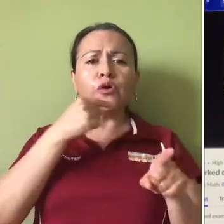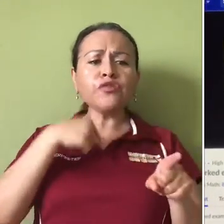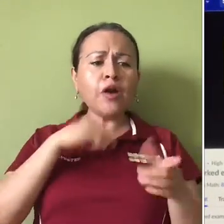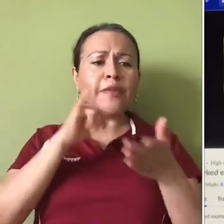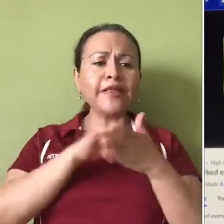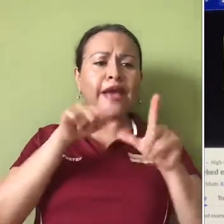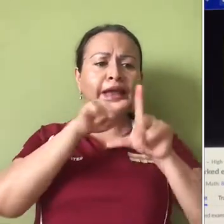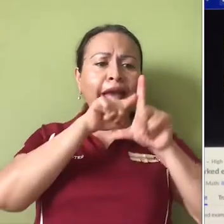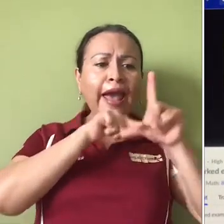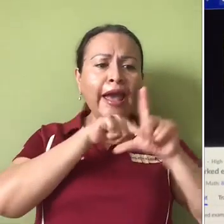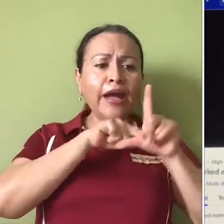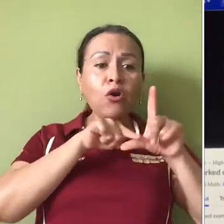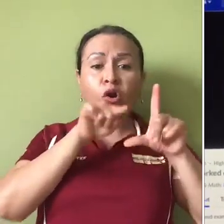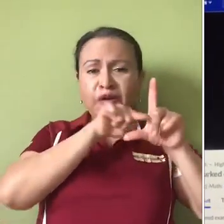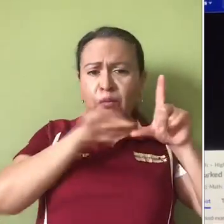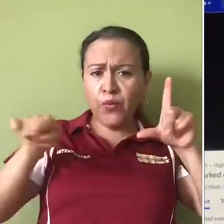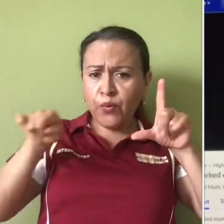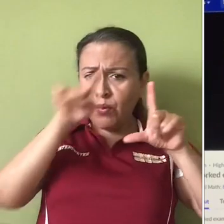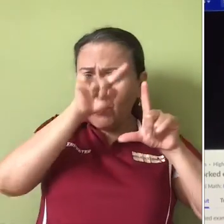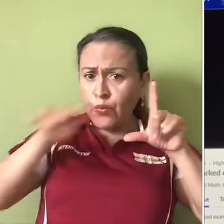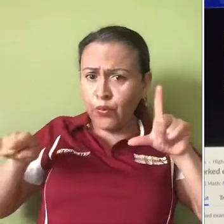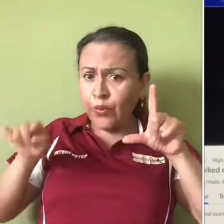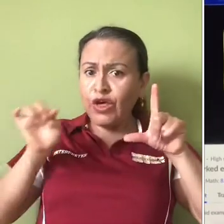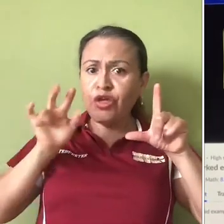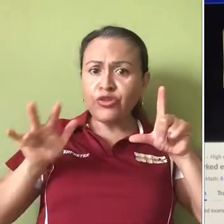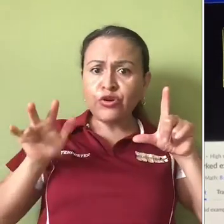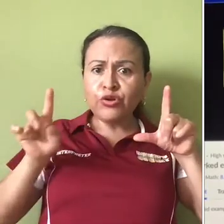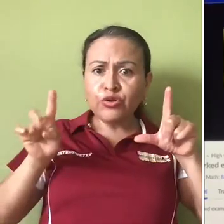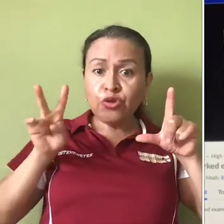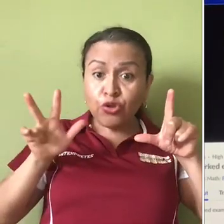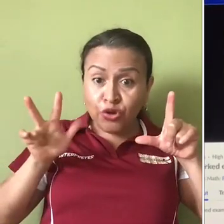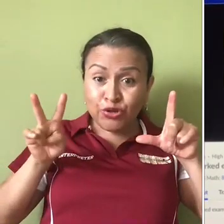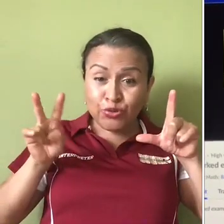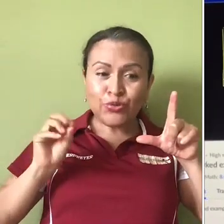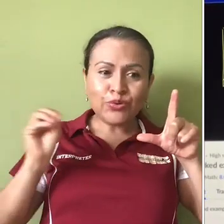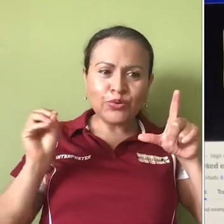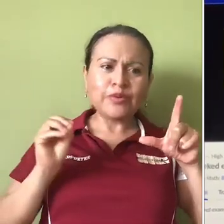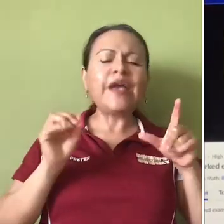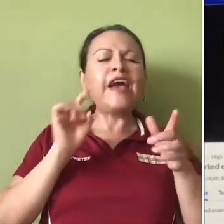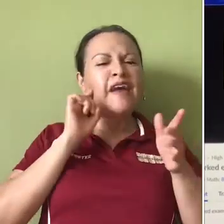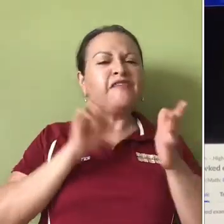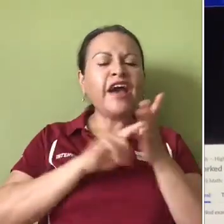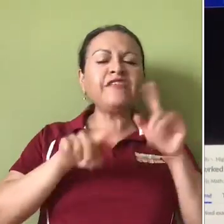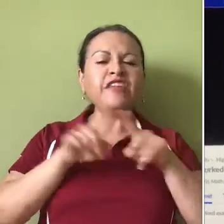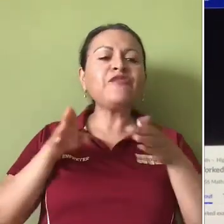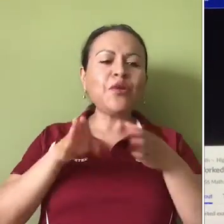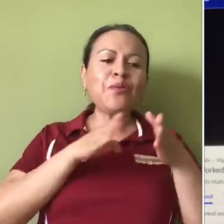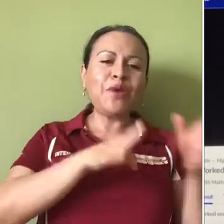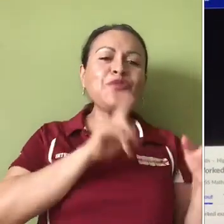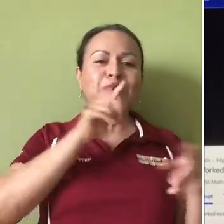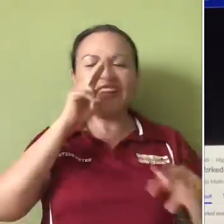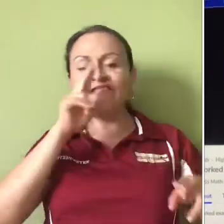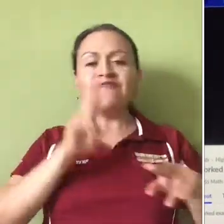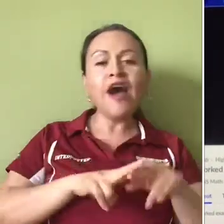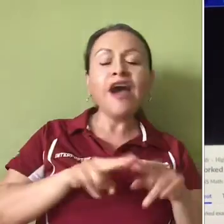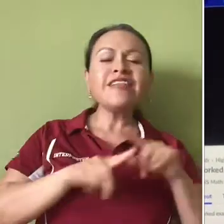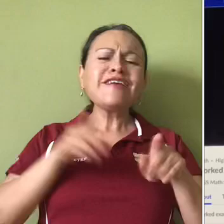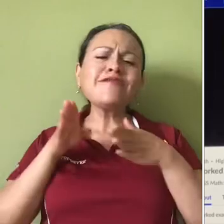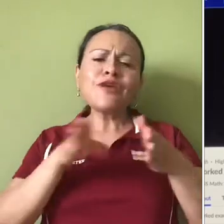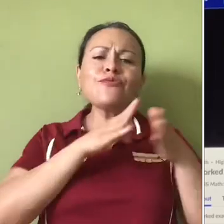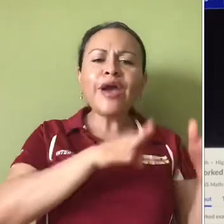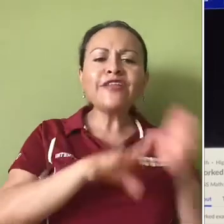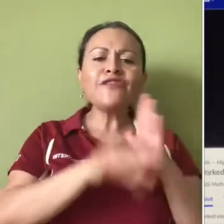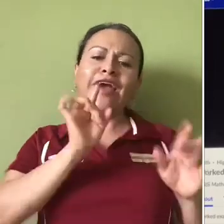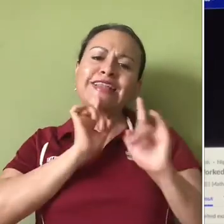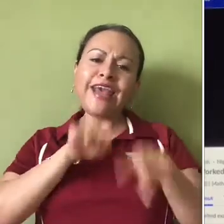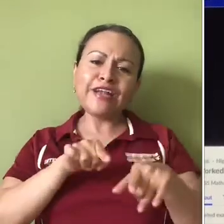here is 32 degrees. So let's see what we can do. And maybe we can solve this in multiple different ways. That's what's really fun about these, is that there's multiple ways to